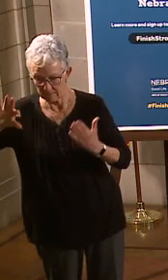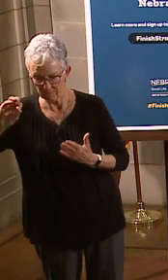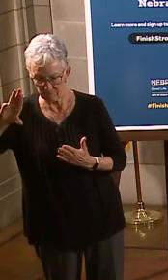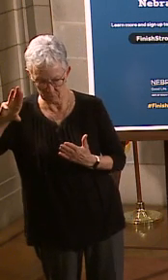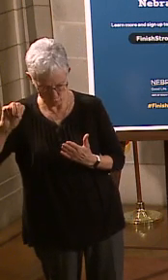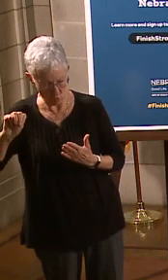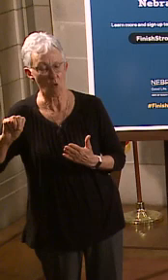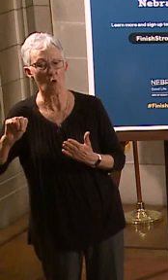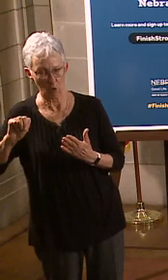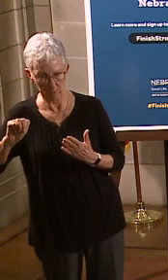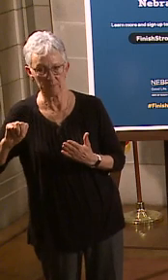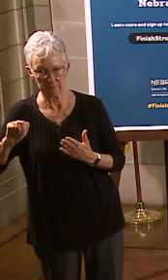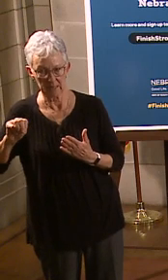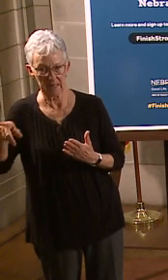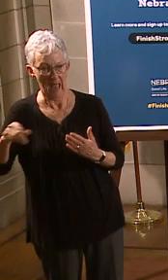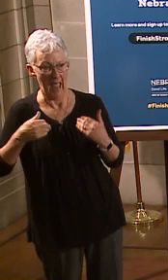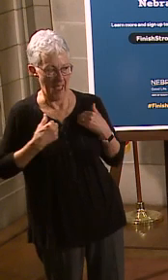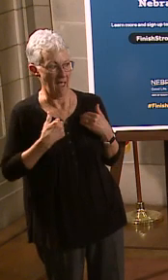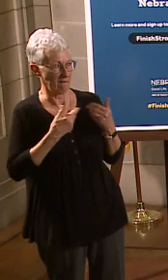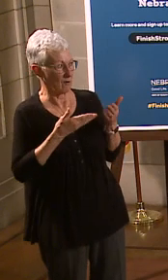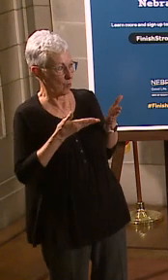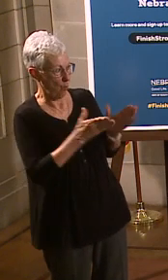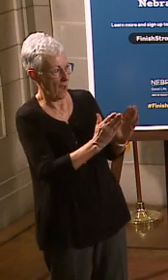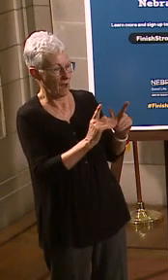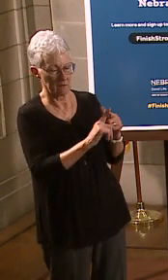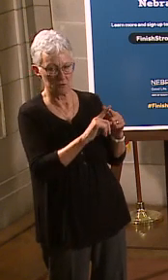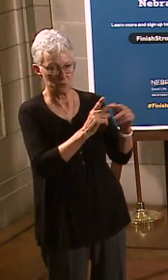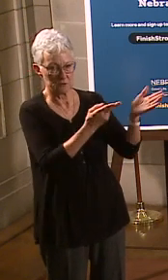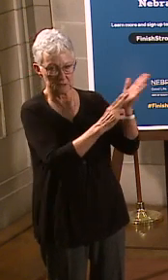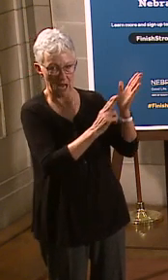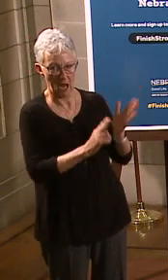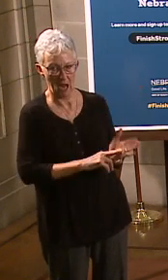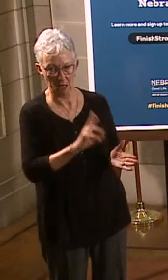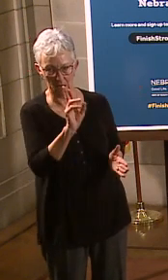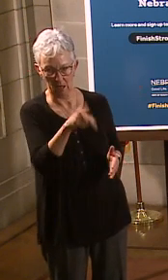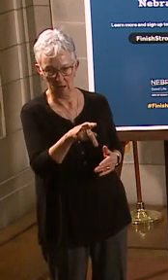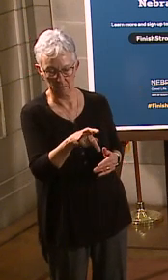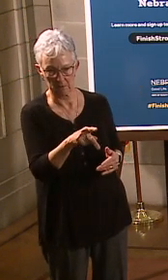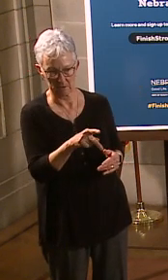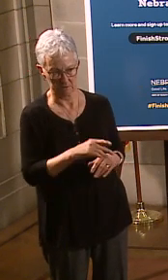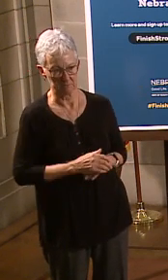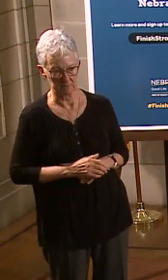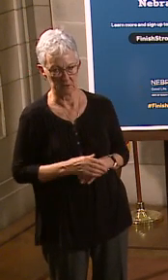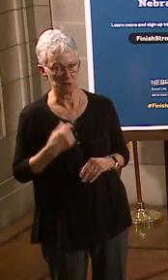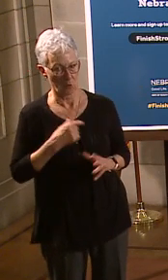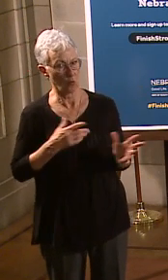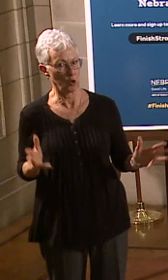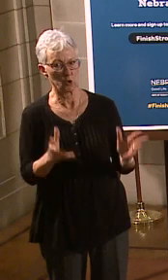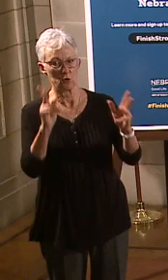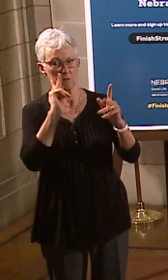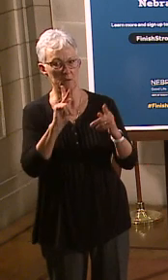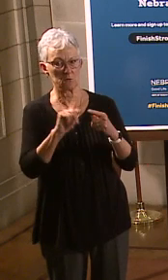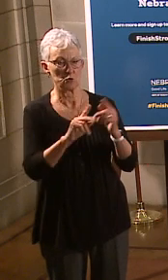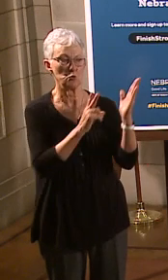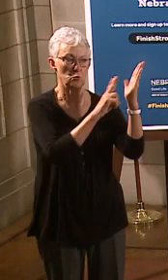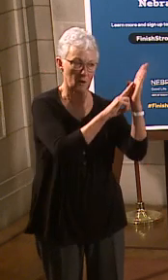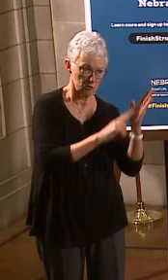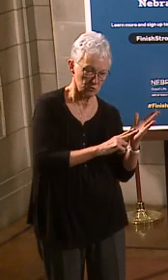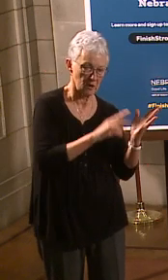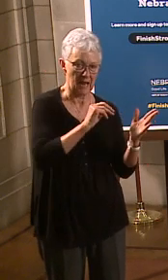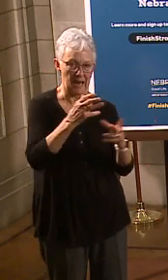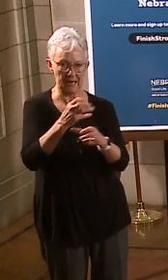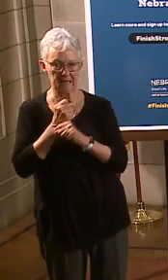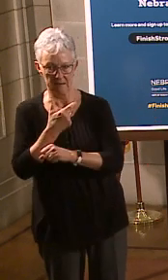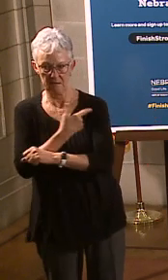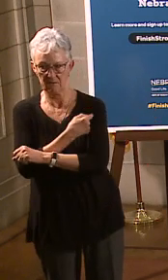in the number of individuals that are attending these events and registering for the vaccine and getting the vaccine as well. Any